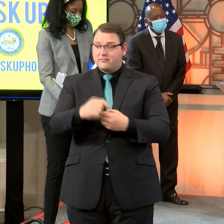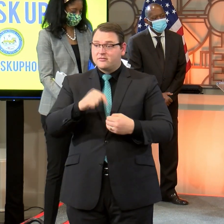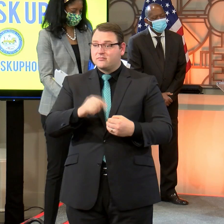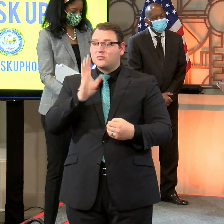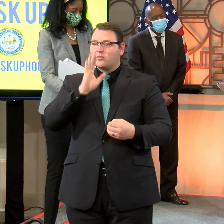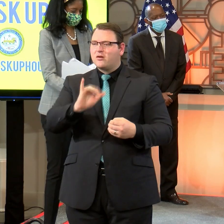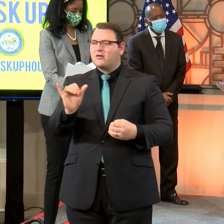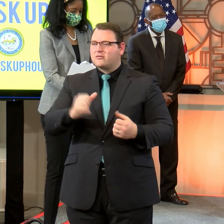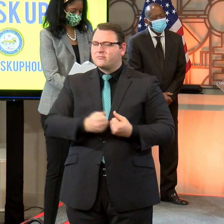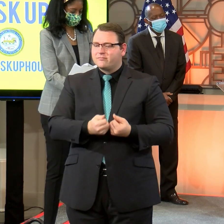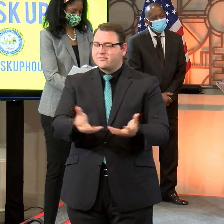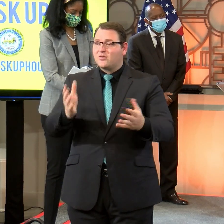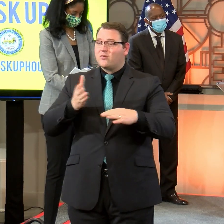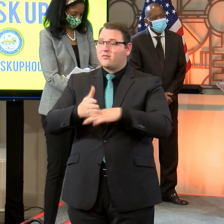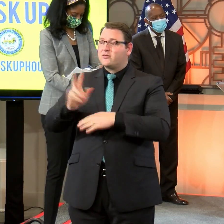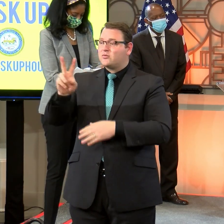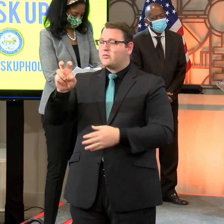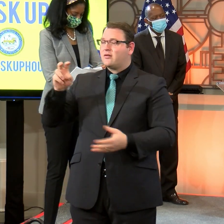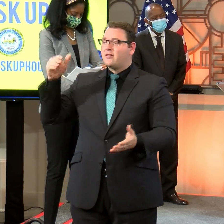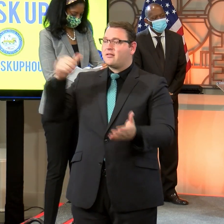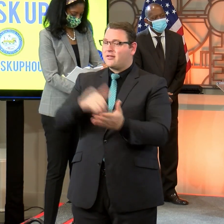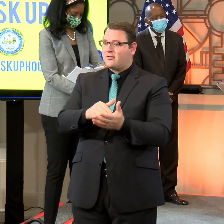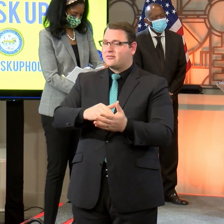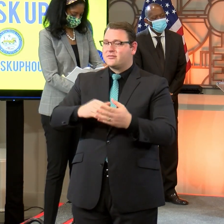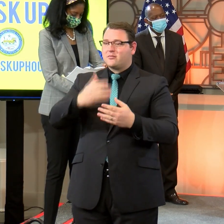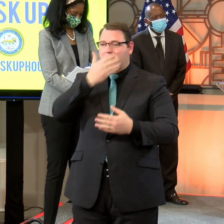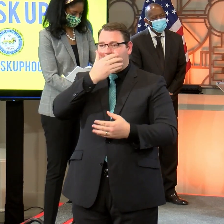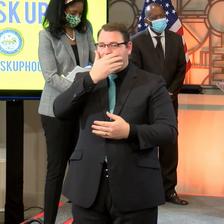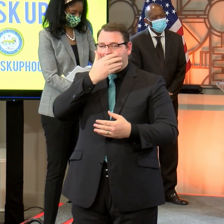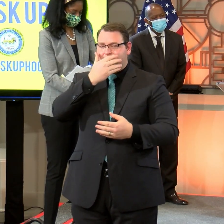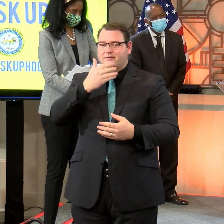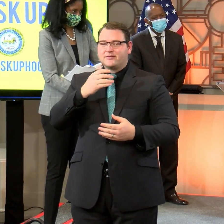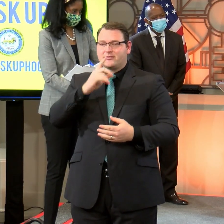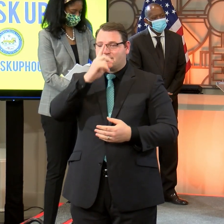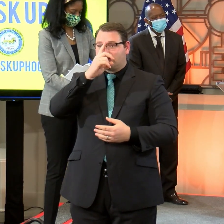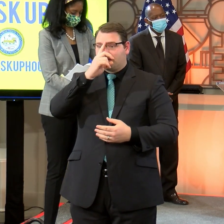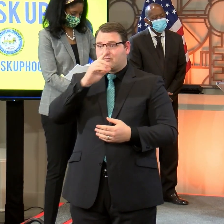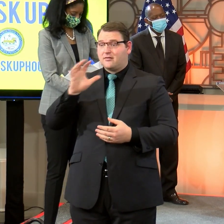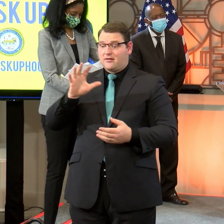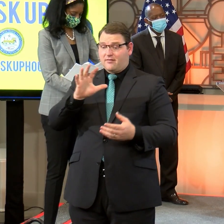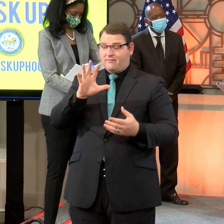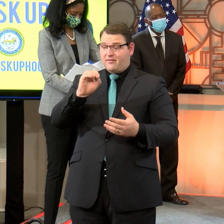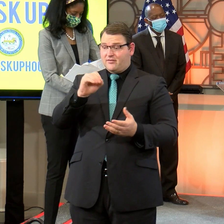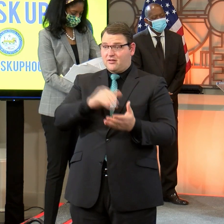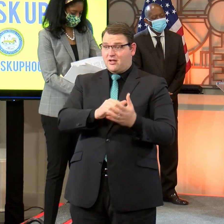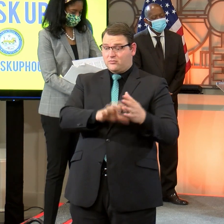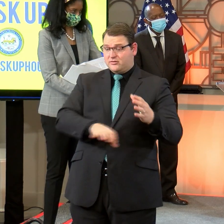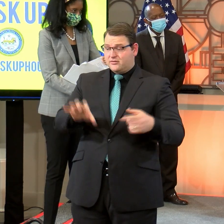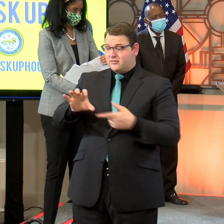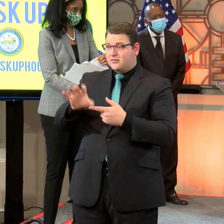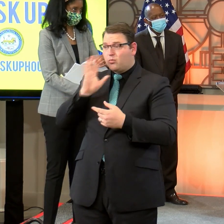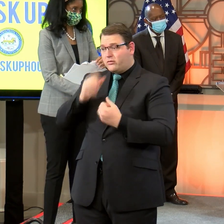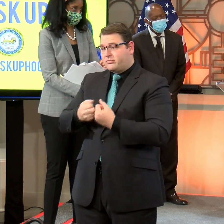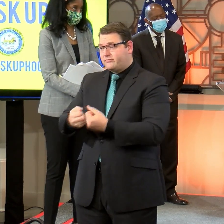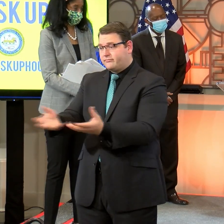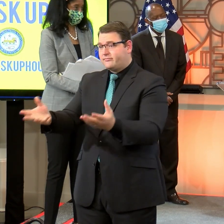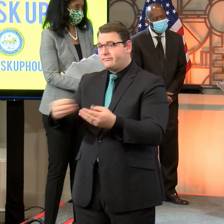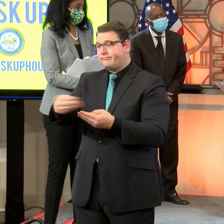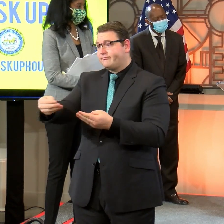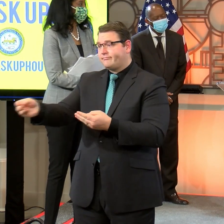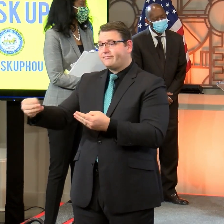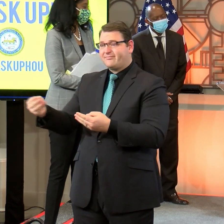over 200,000 masks that 50,000 will be delivered this week,